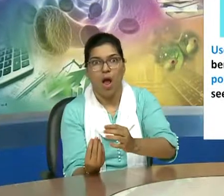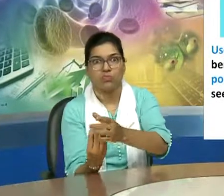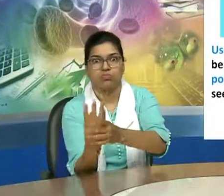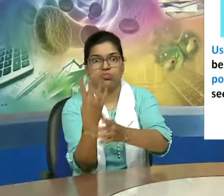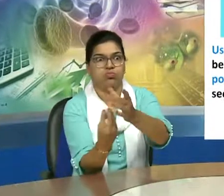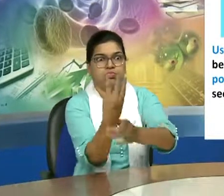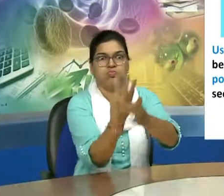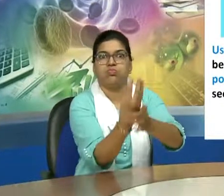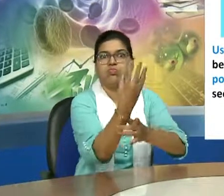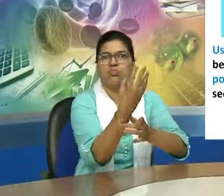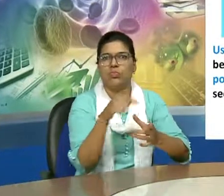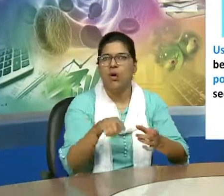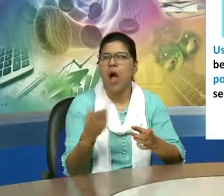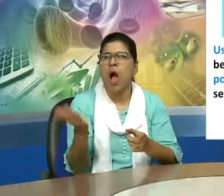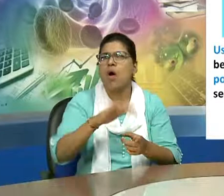to be green.